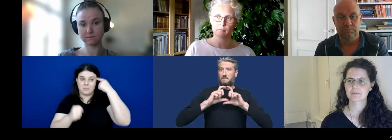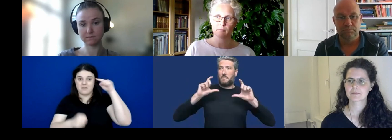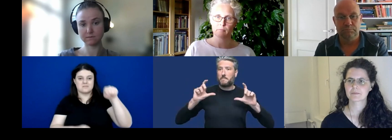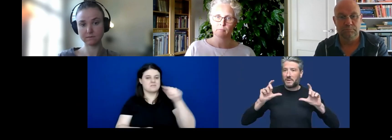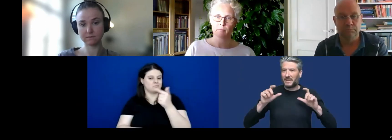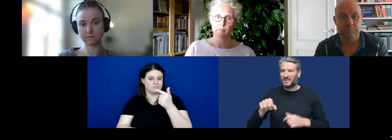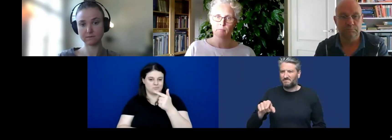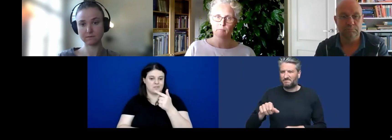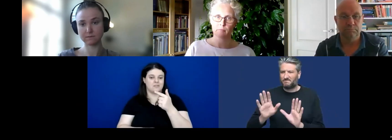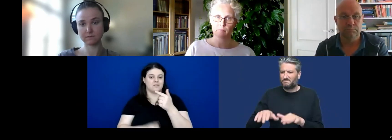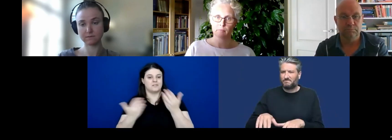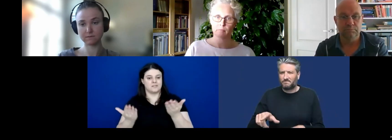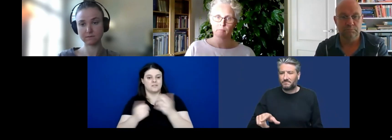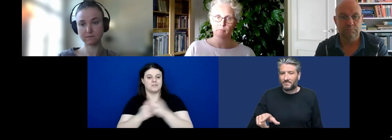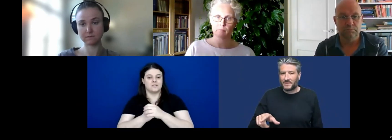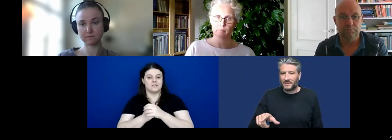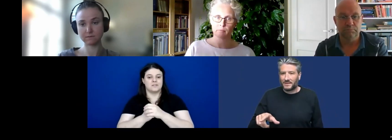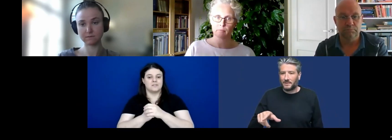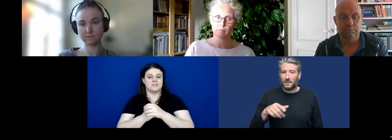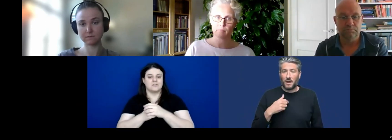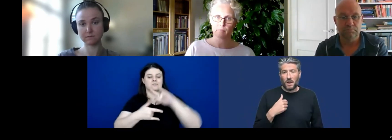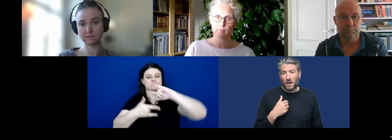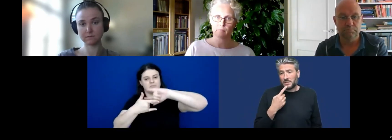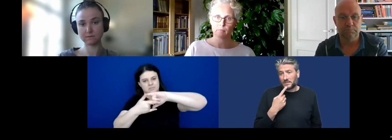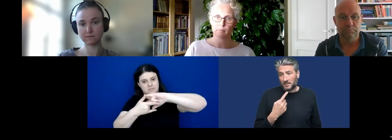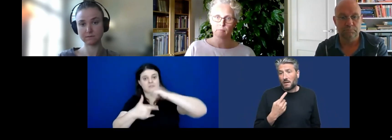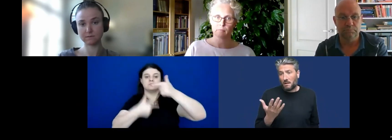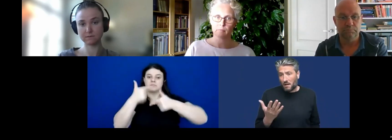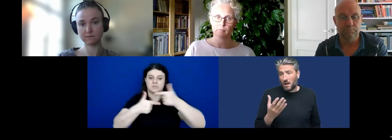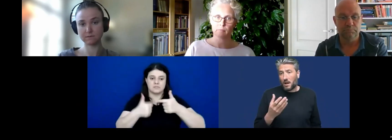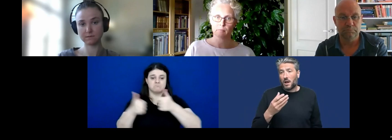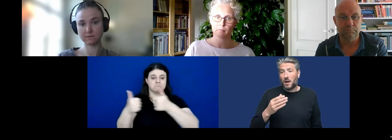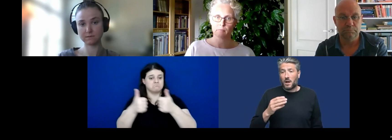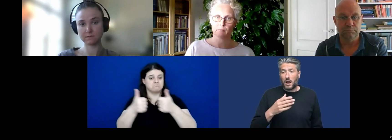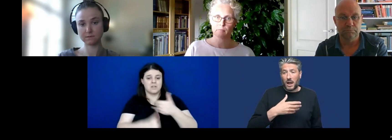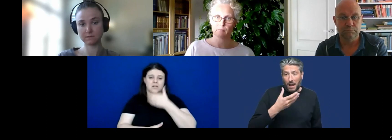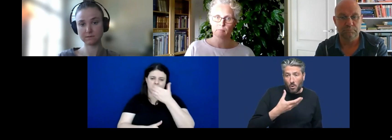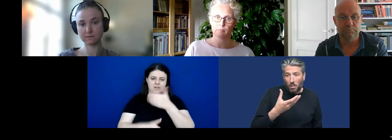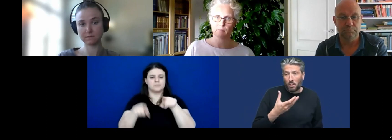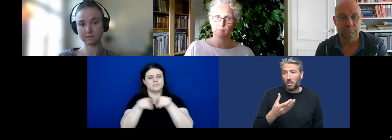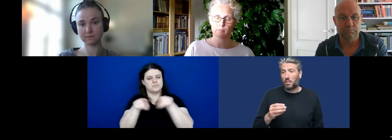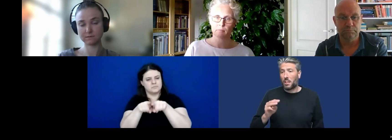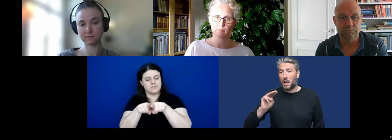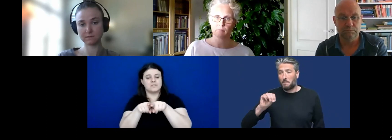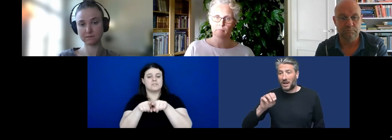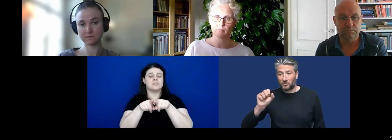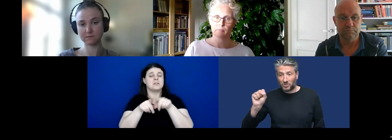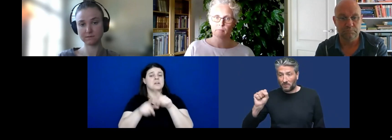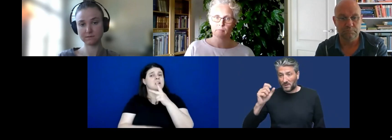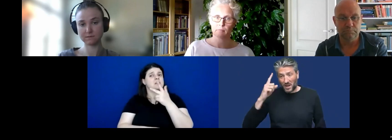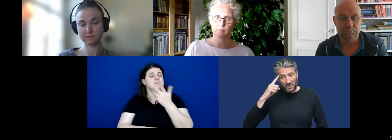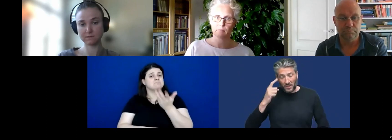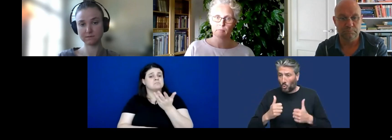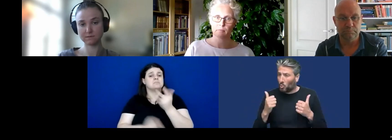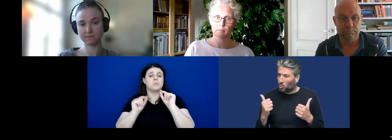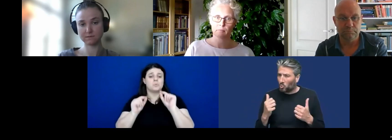Apple and I think Microsoft has done some great work as well, I think it was to